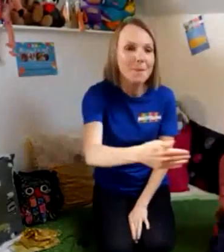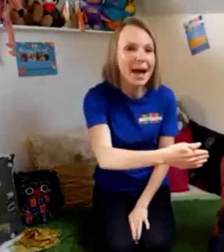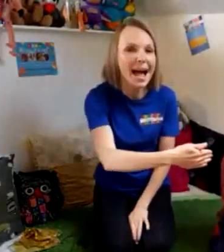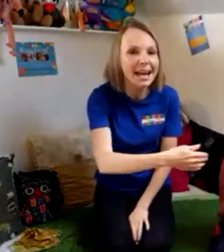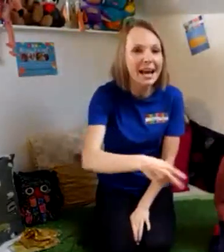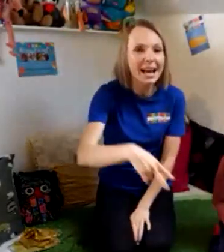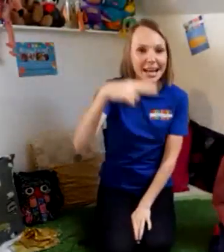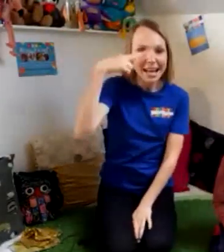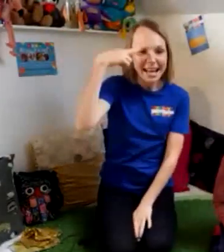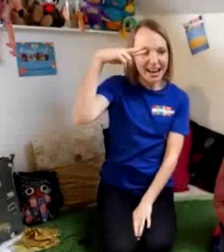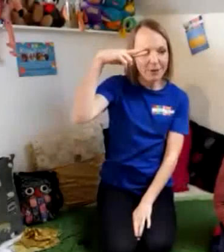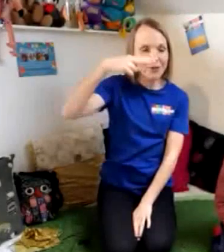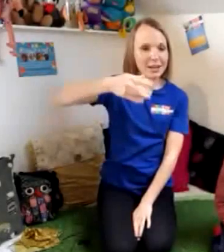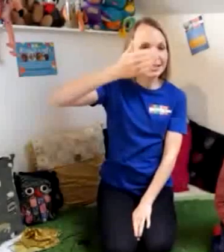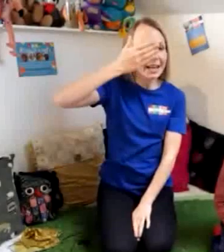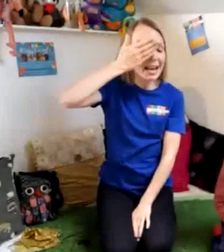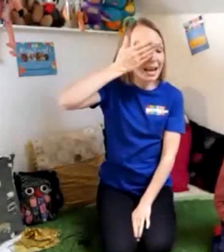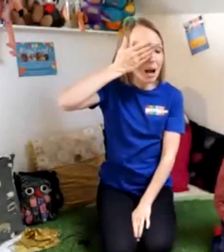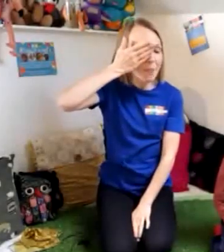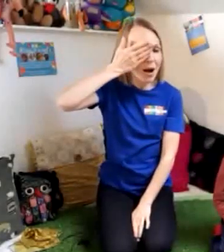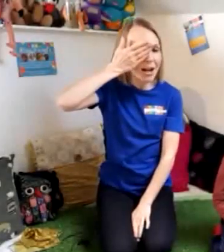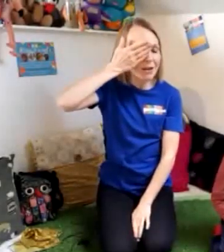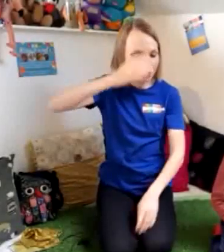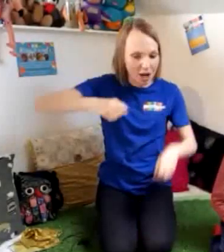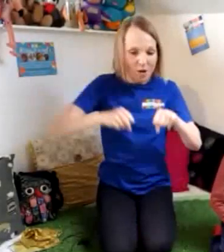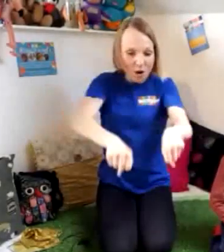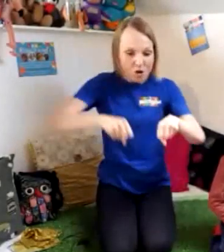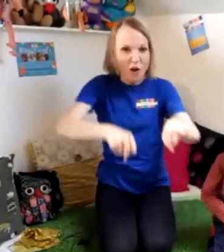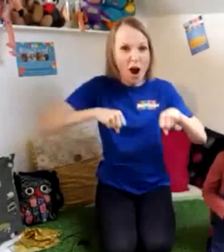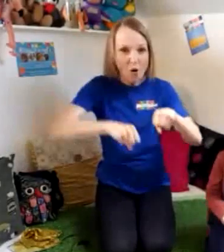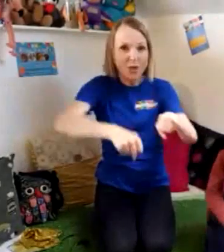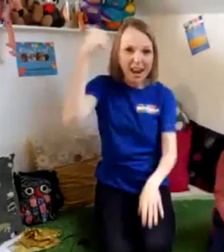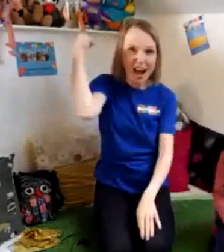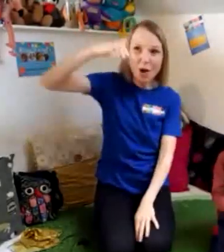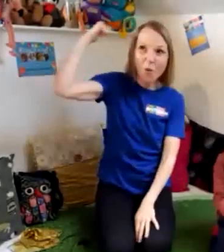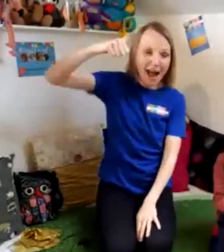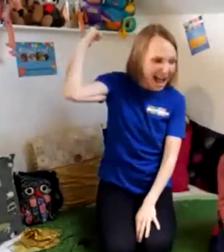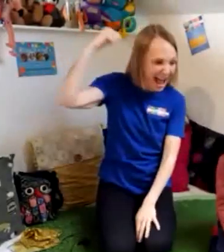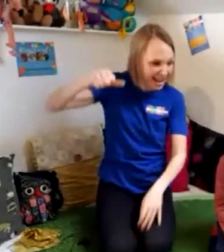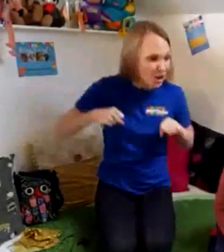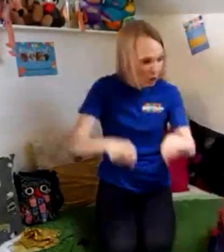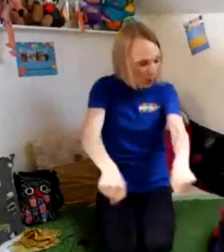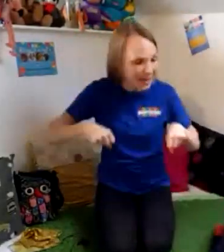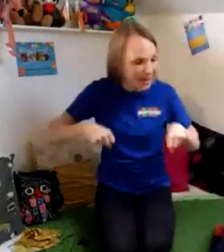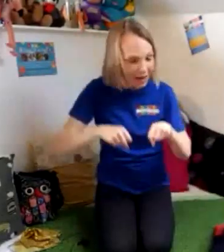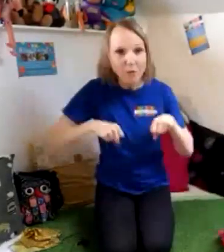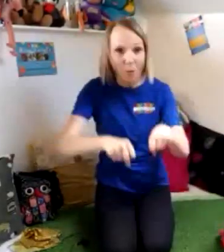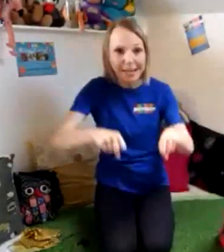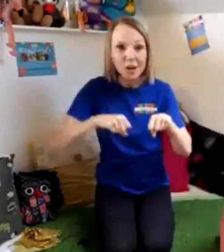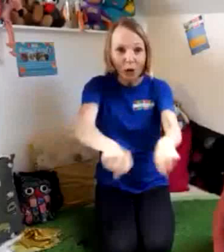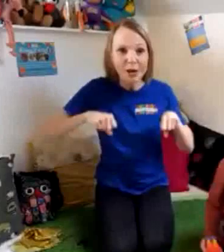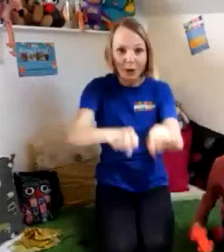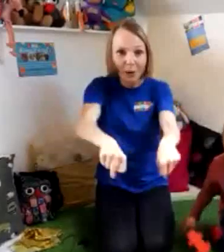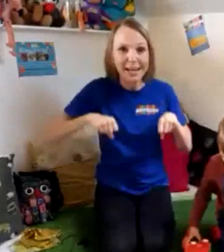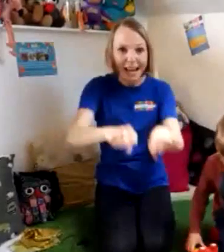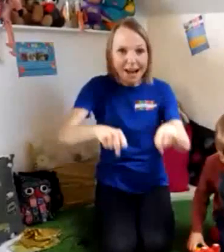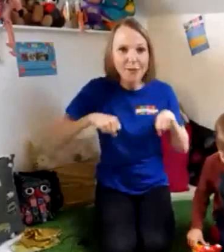bay. If you see a pirate ship, row the other way. Quick, row away! Quick, quick, quick! Everybody